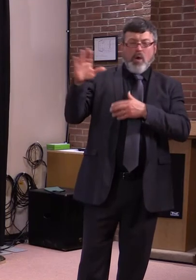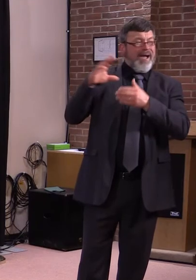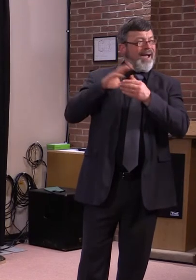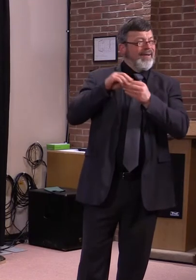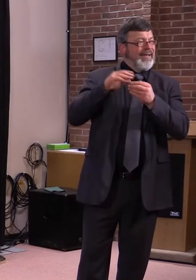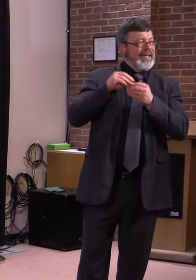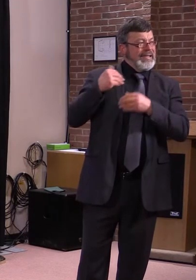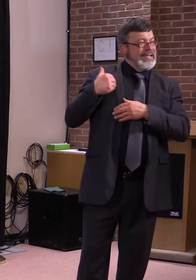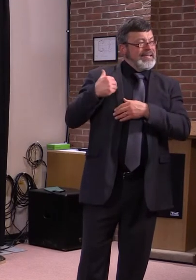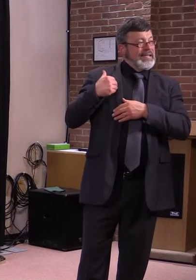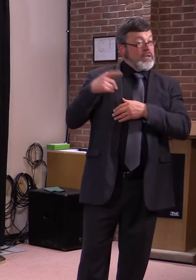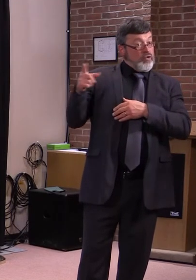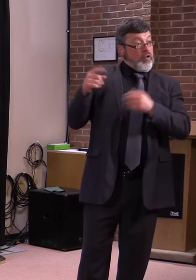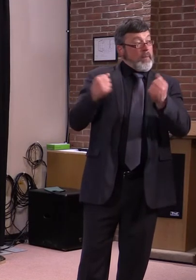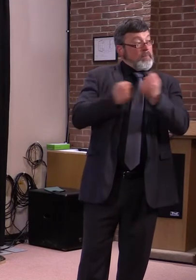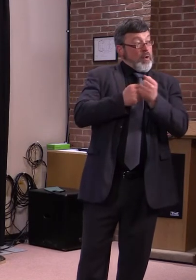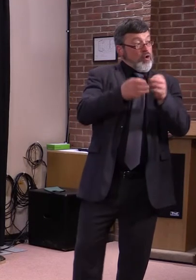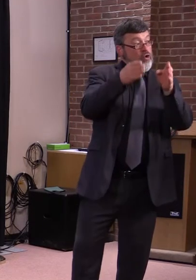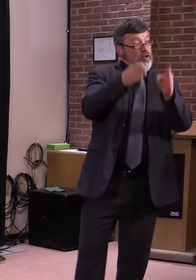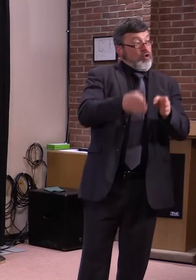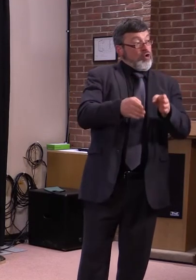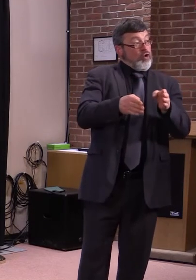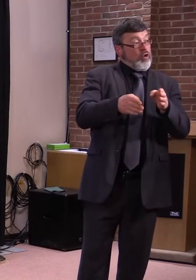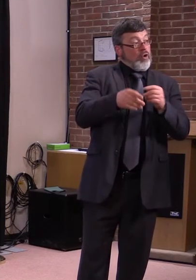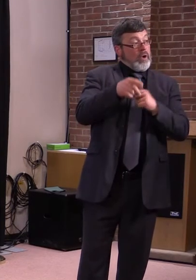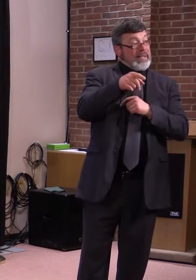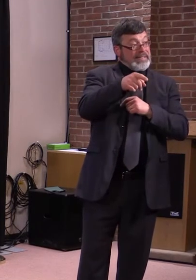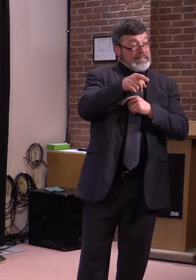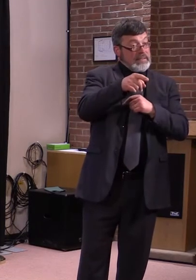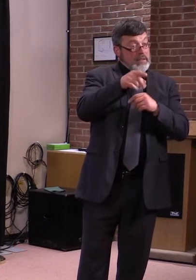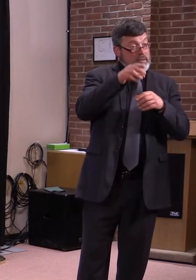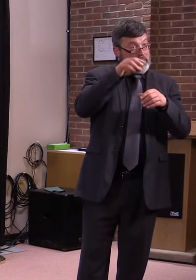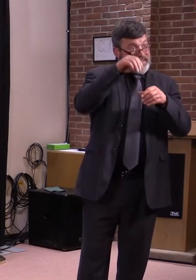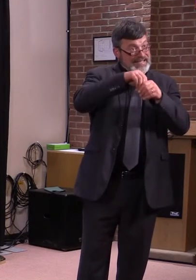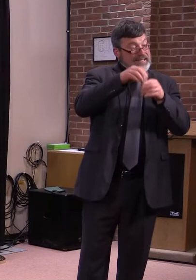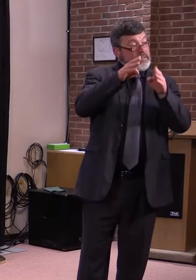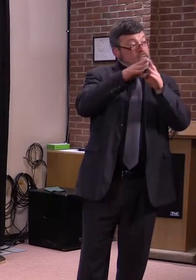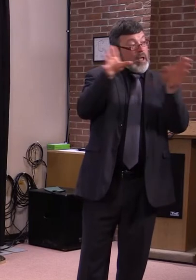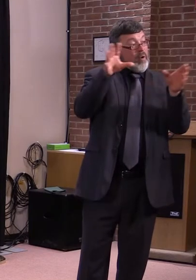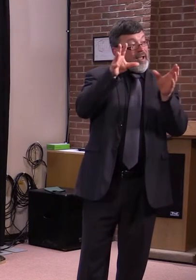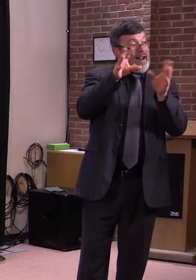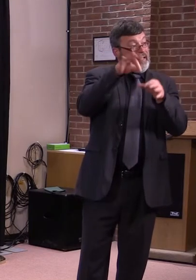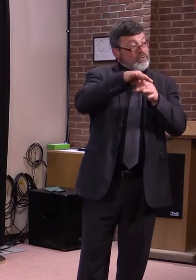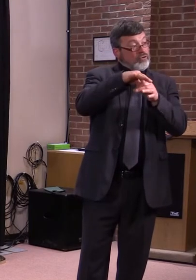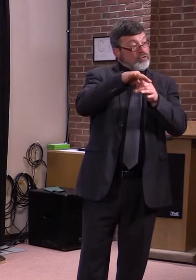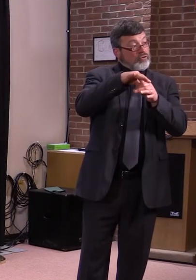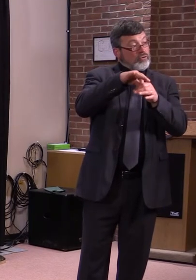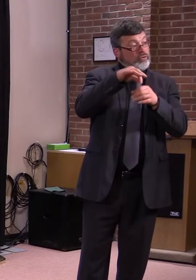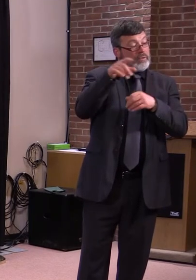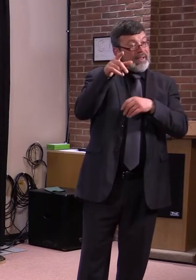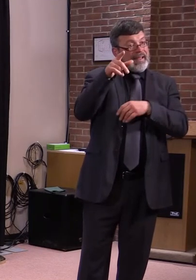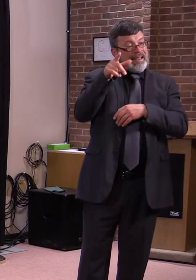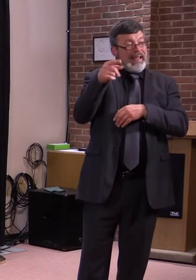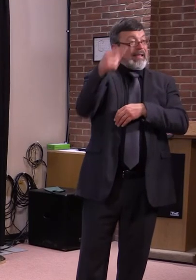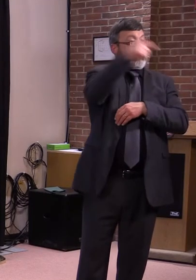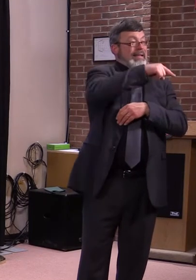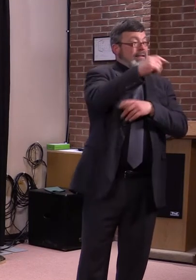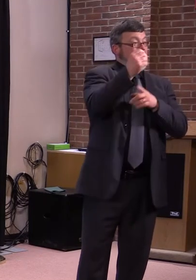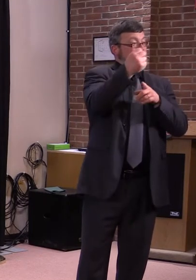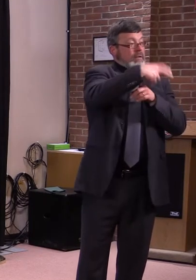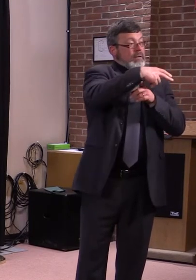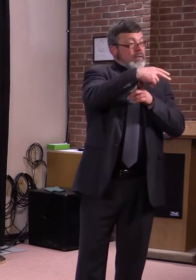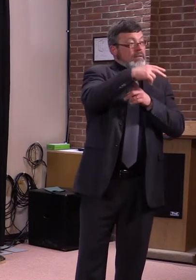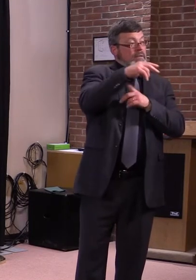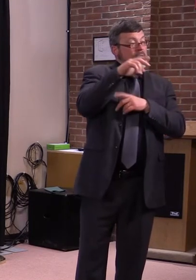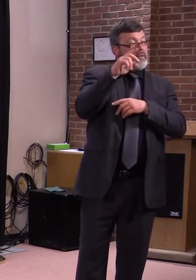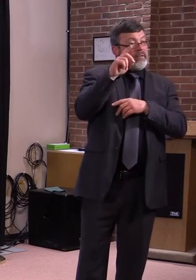her in a potential general election over a likely Democratic challenger, Peter Welch? Yeah. If so,